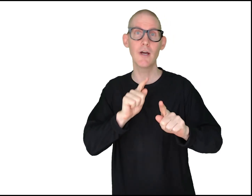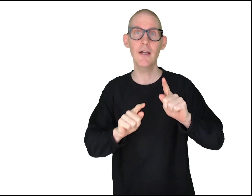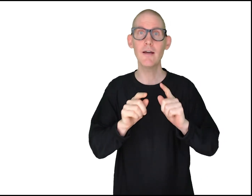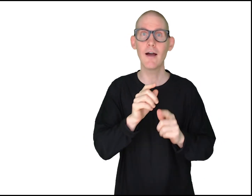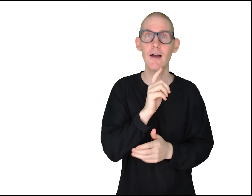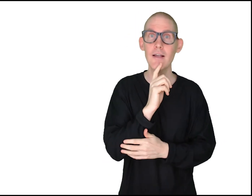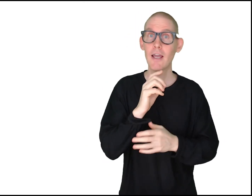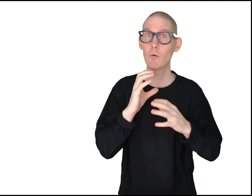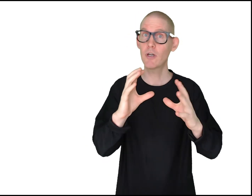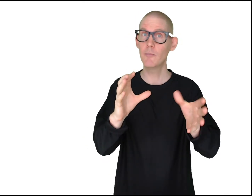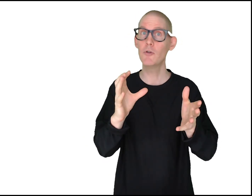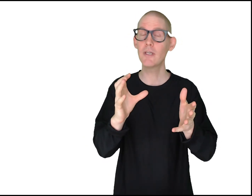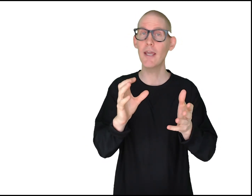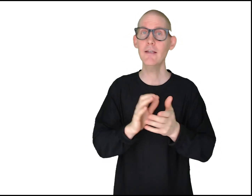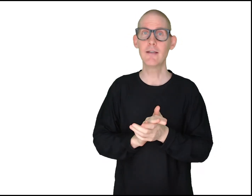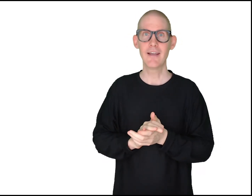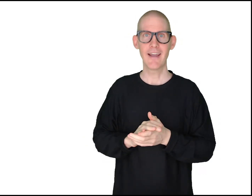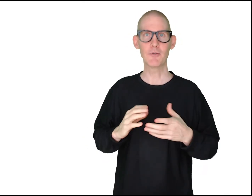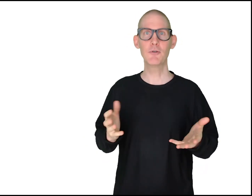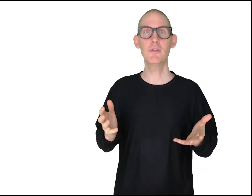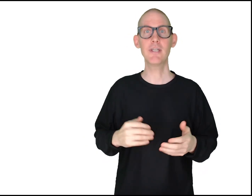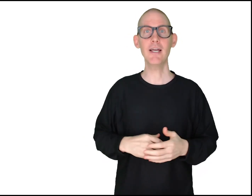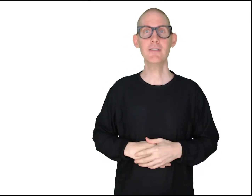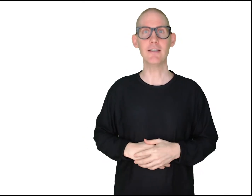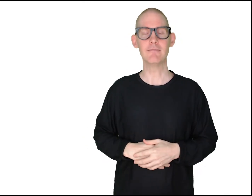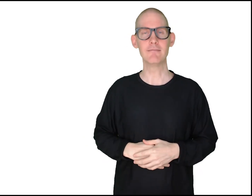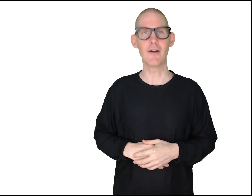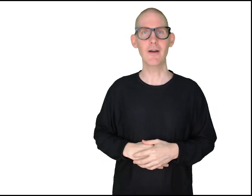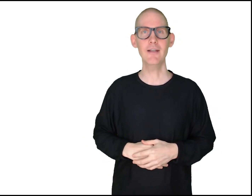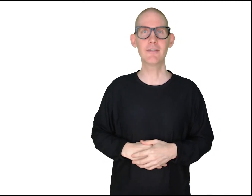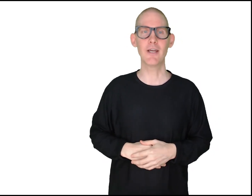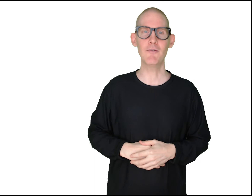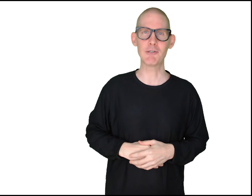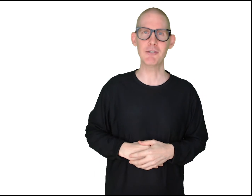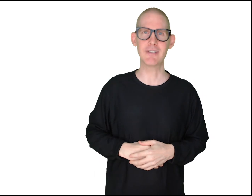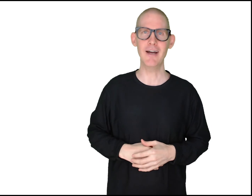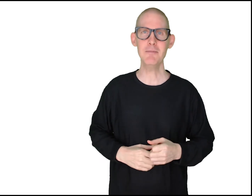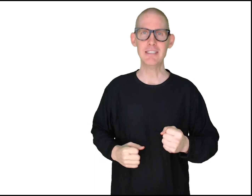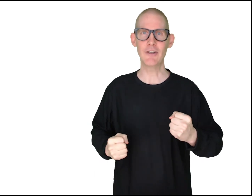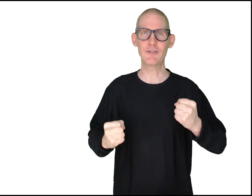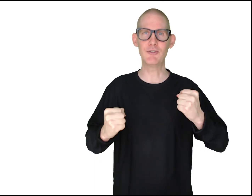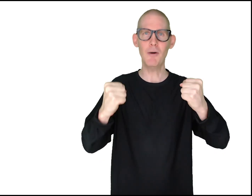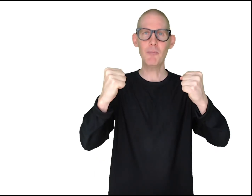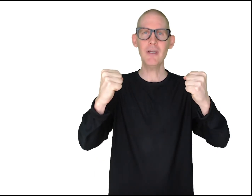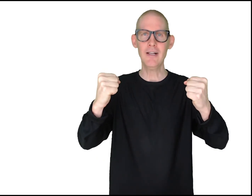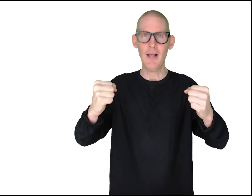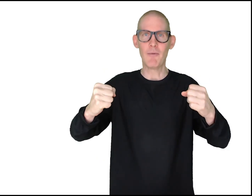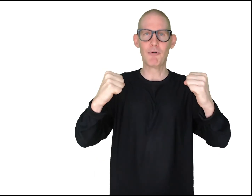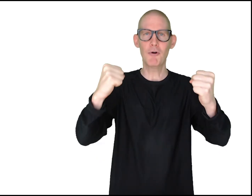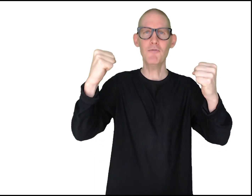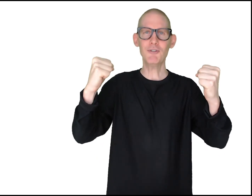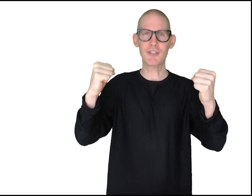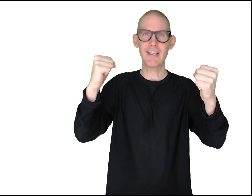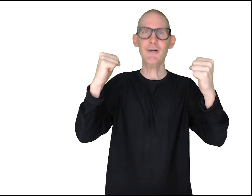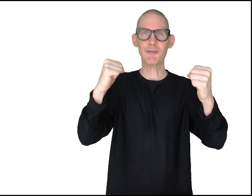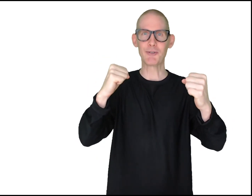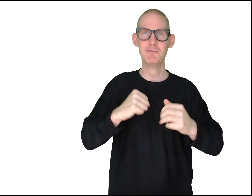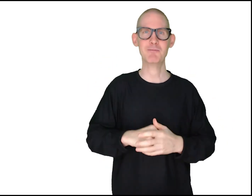sign, we'll communicate, and we'll do the testing, all right? Let's have a good time. Let's jump in. Prove your skills.